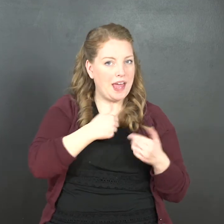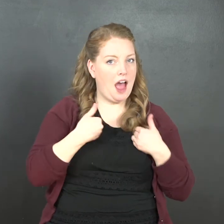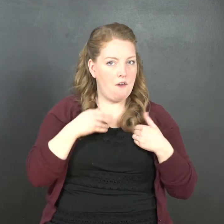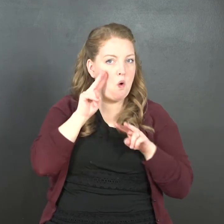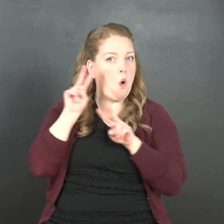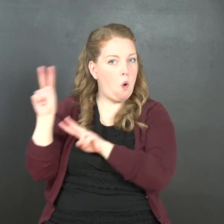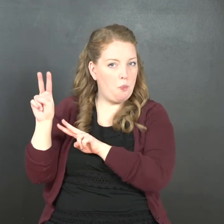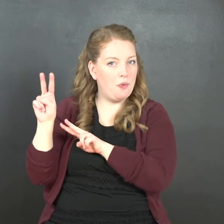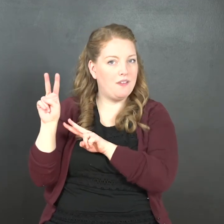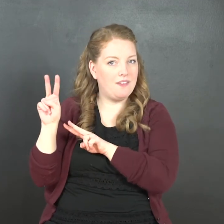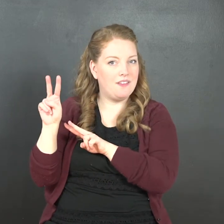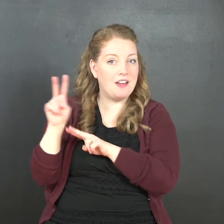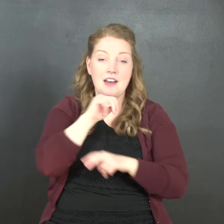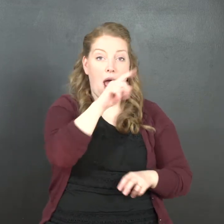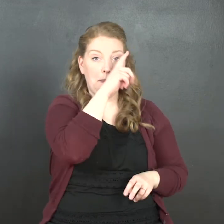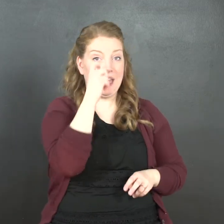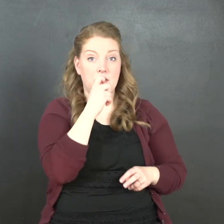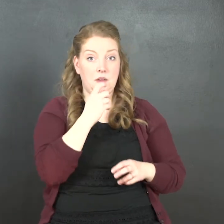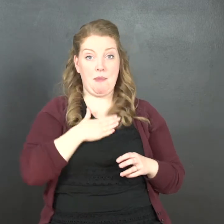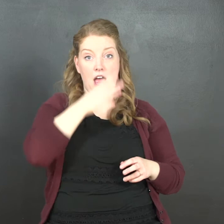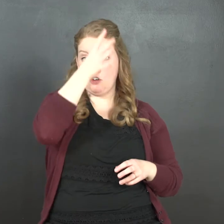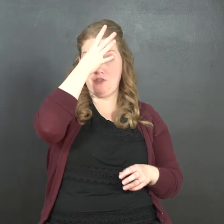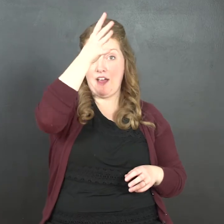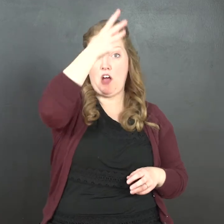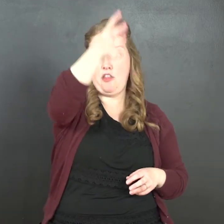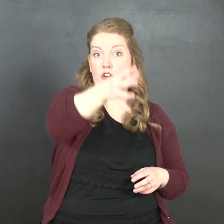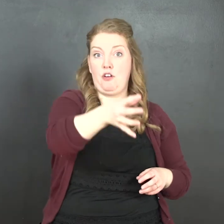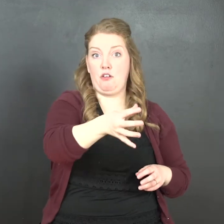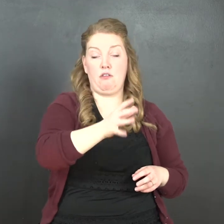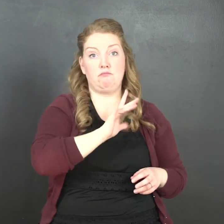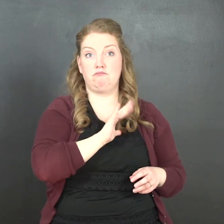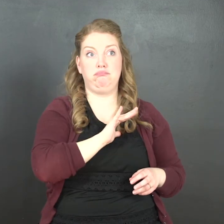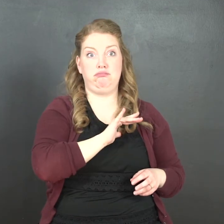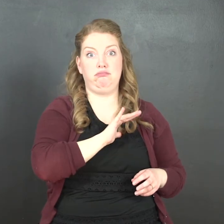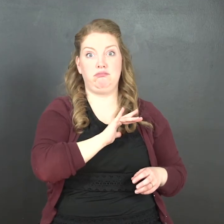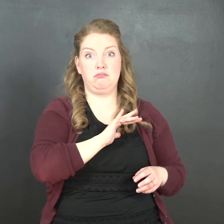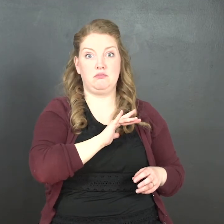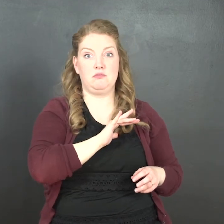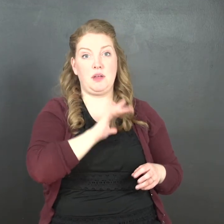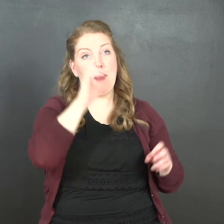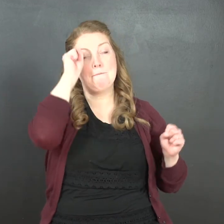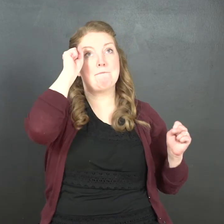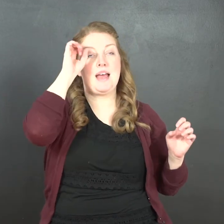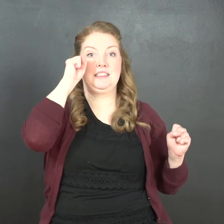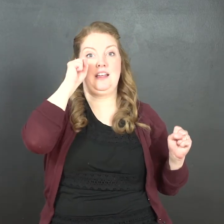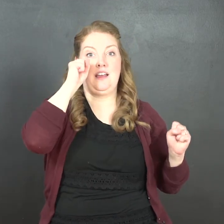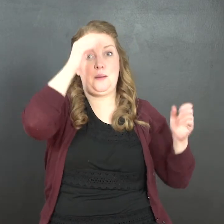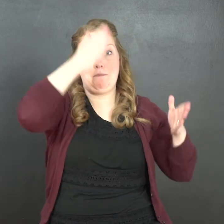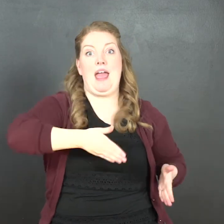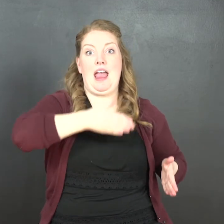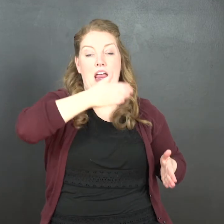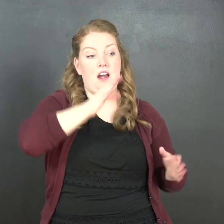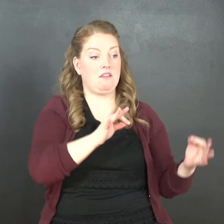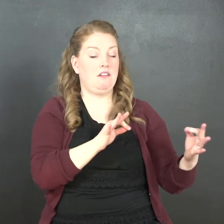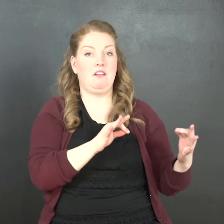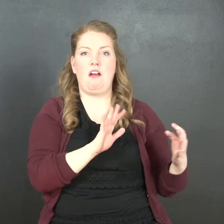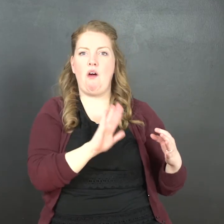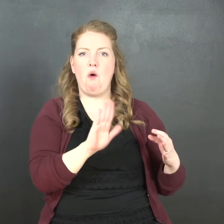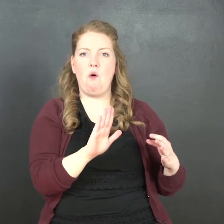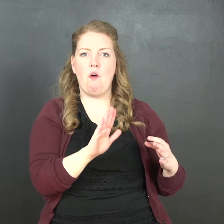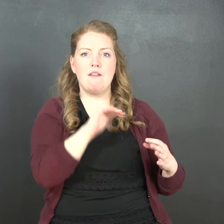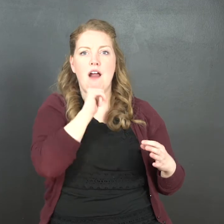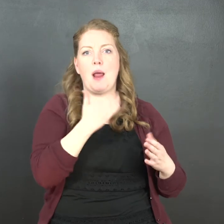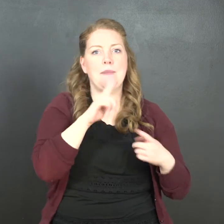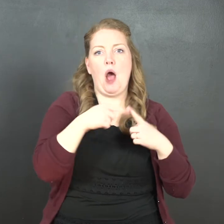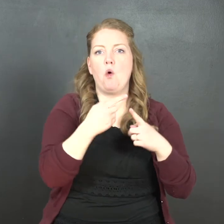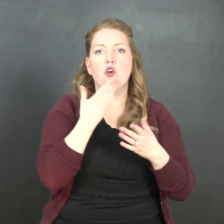hope that we have is not in what kind of a man my grandfather was, is not in all the things that he taught me, is not in